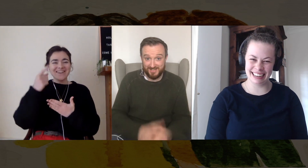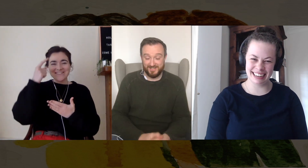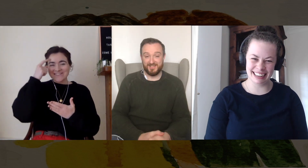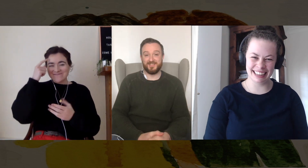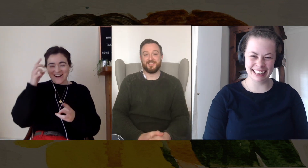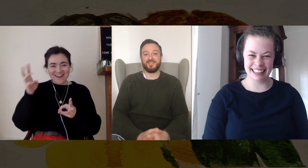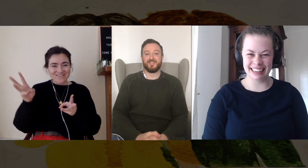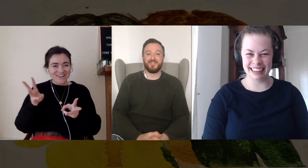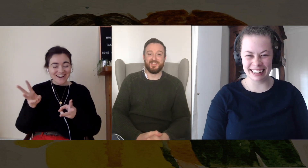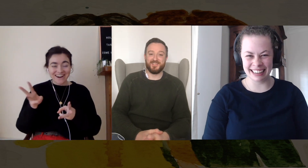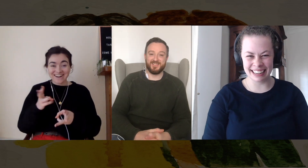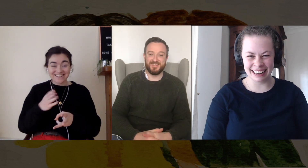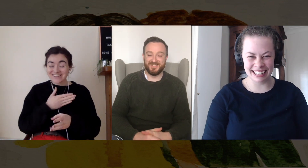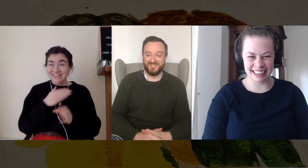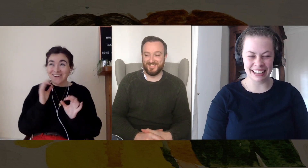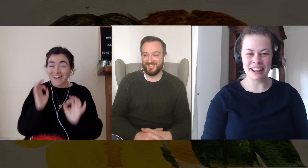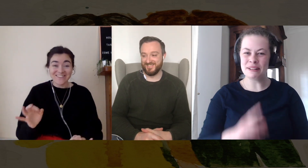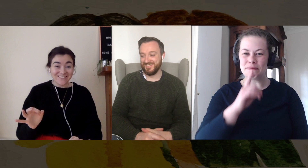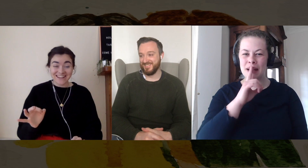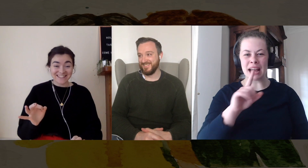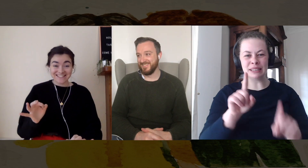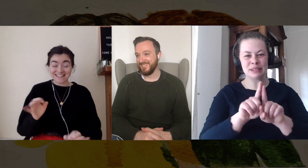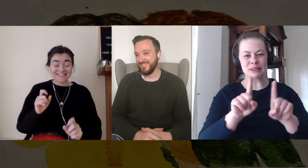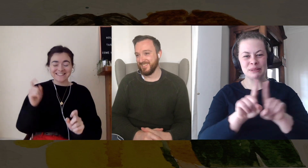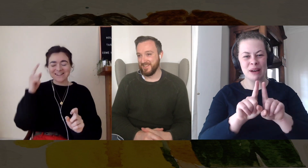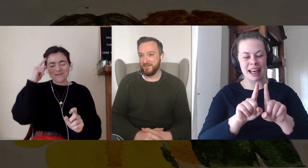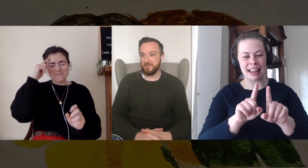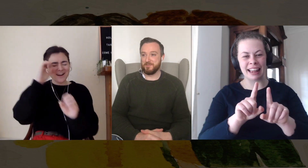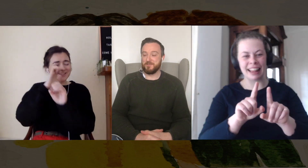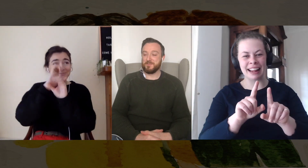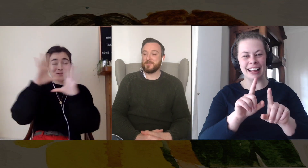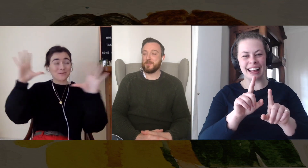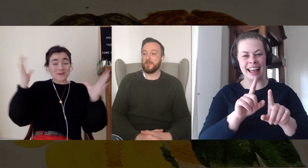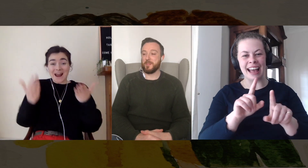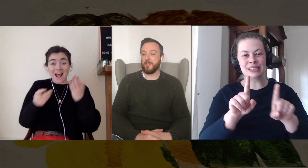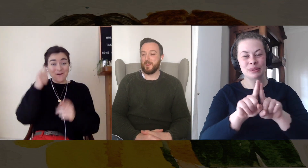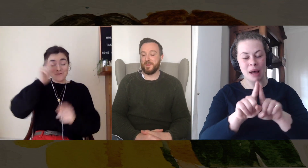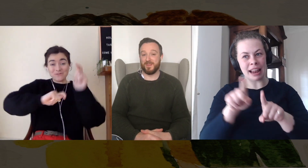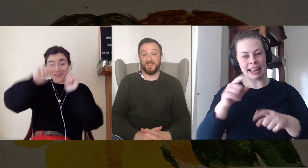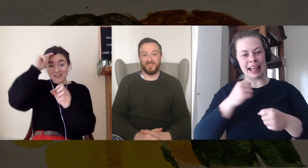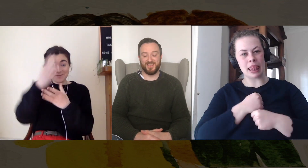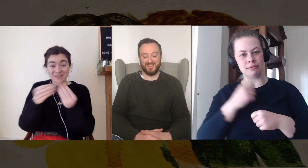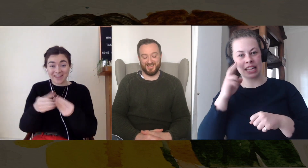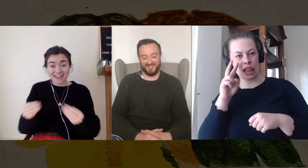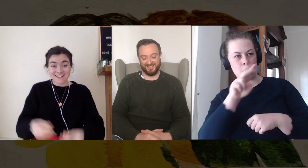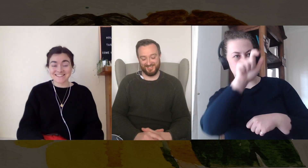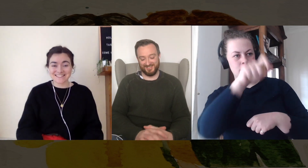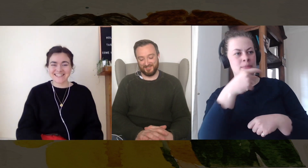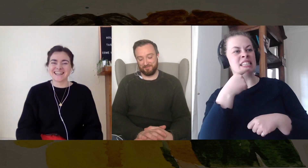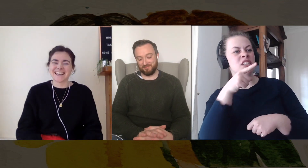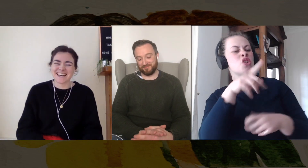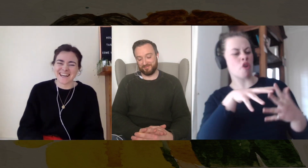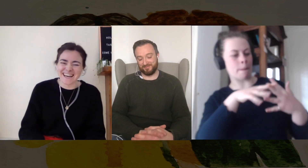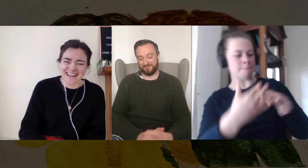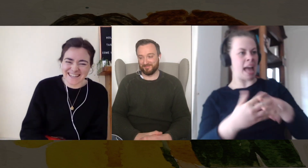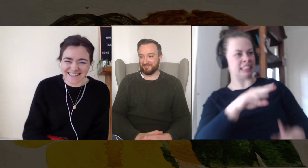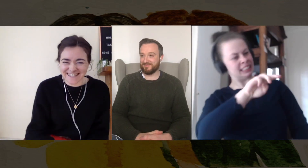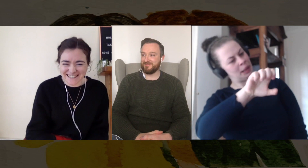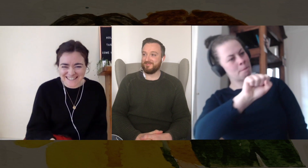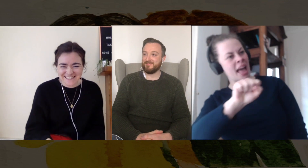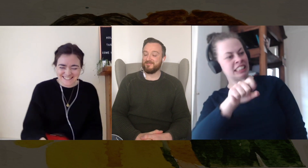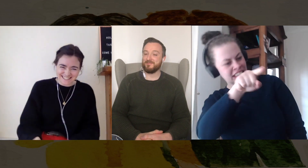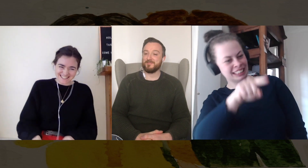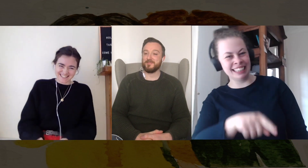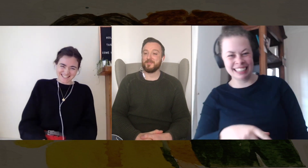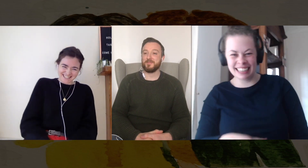That's that person's body. Yeah. So when I see people like that, that's what I see. I'm like, that just looks like a mess. Like, I love how your mind works,